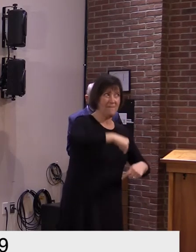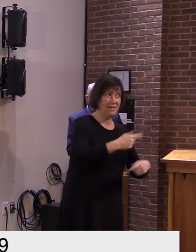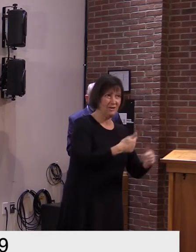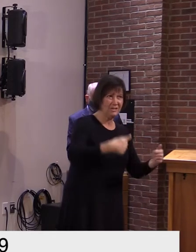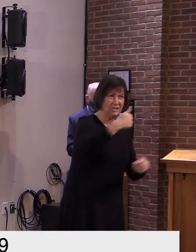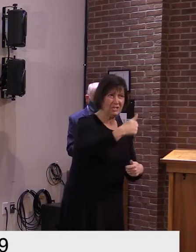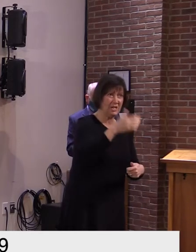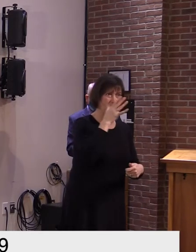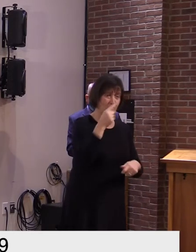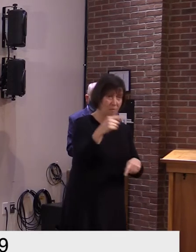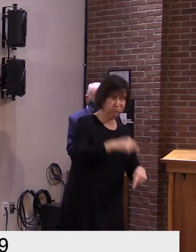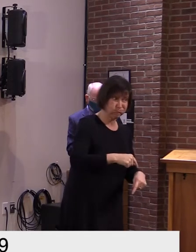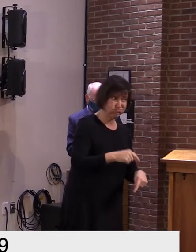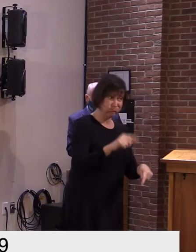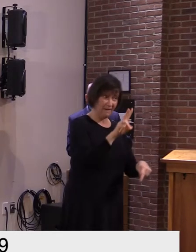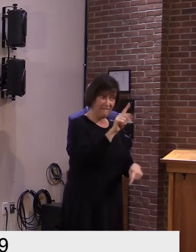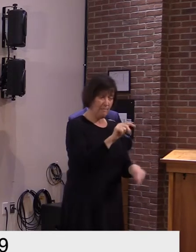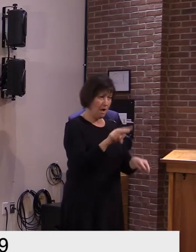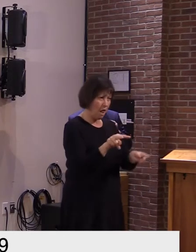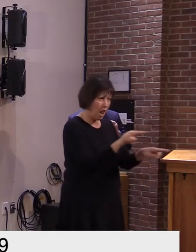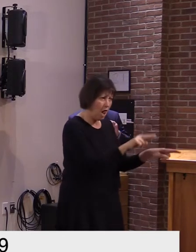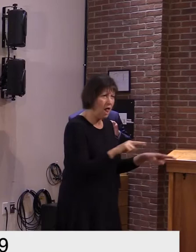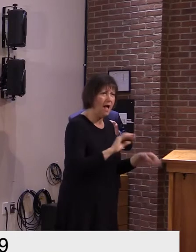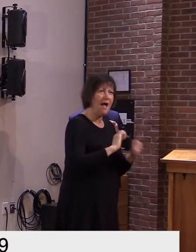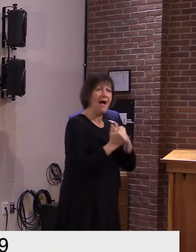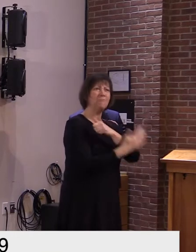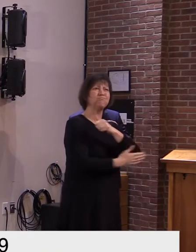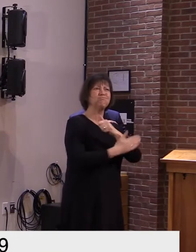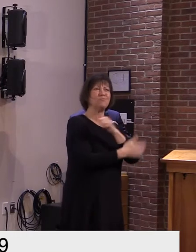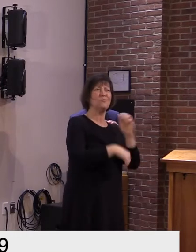oversee some of the rural operations. Anything we've heard about?